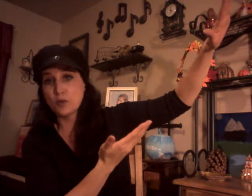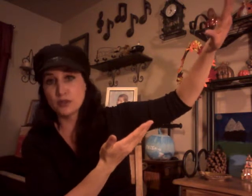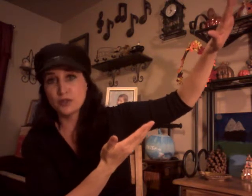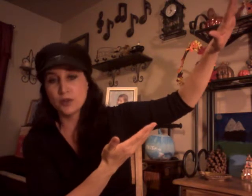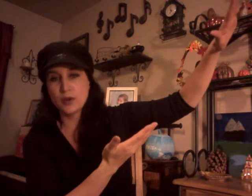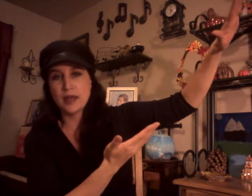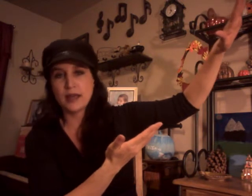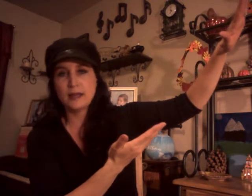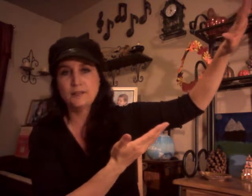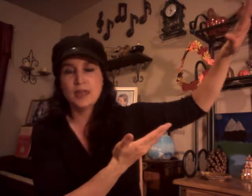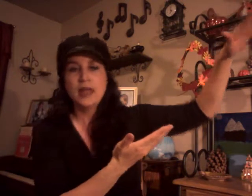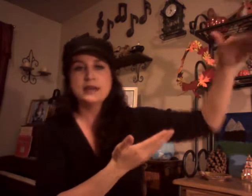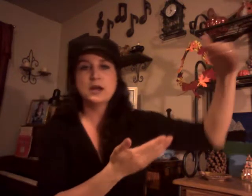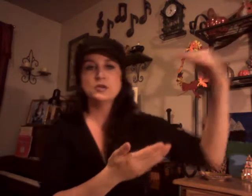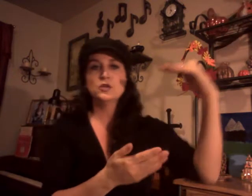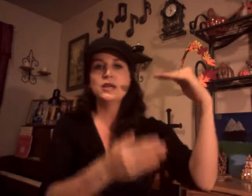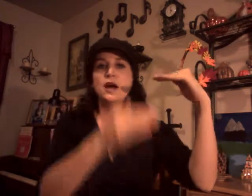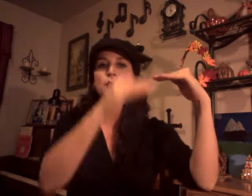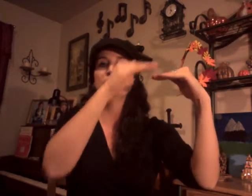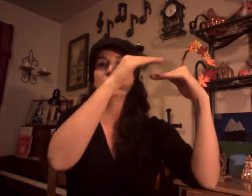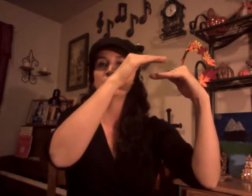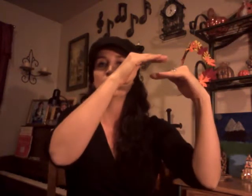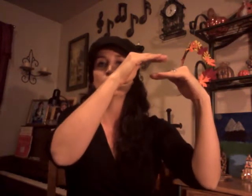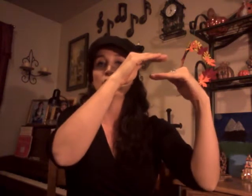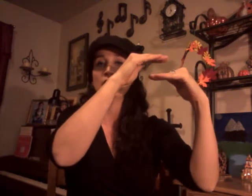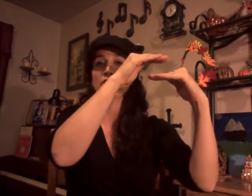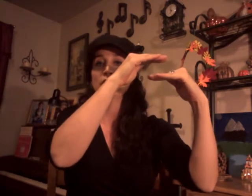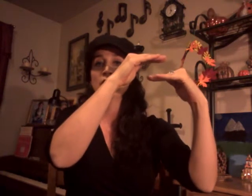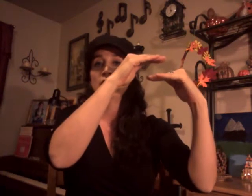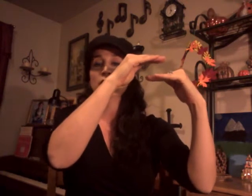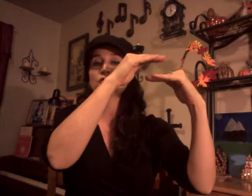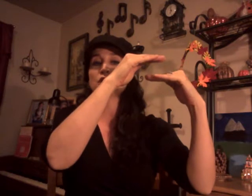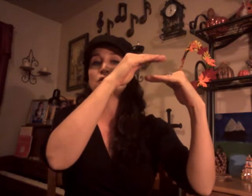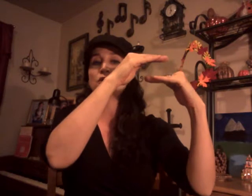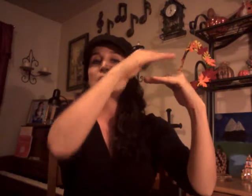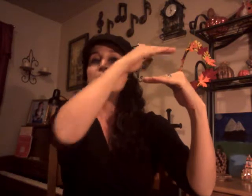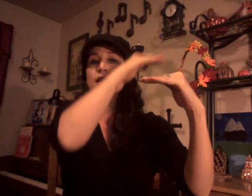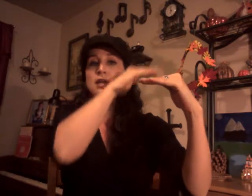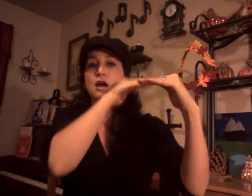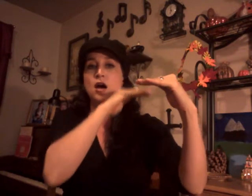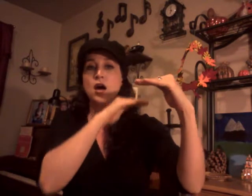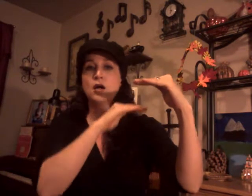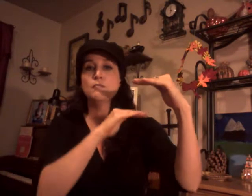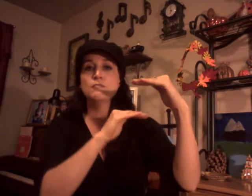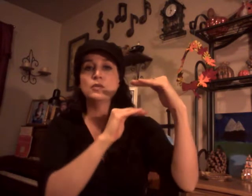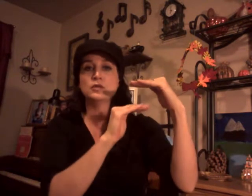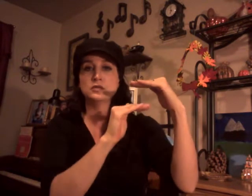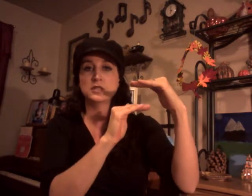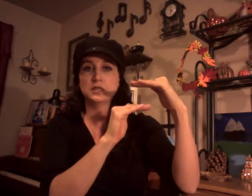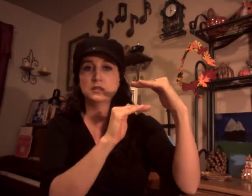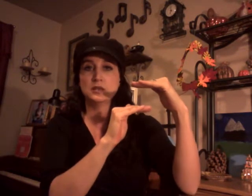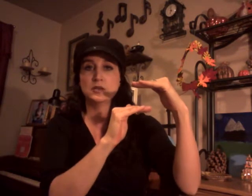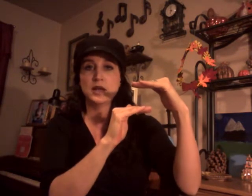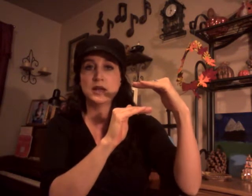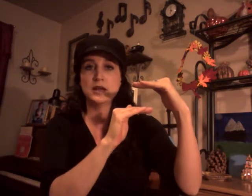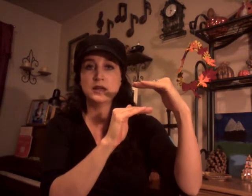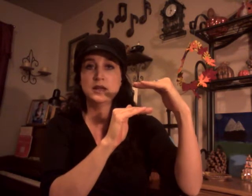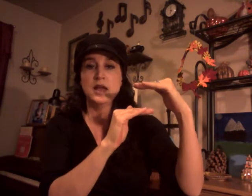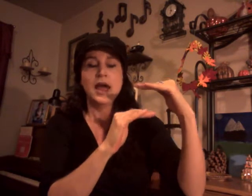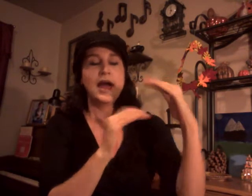upwards, okay? Now we're going to do he humbled himself. We're here, goes under. He humbled, okay? Actually,